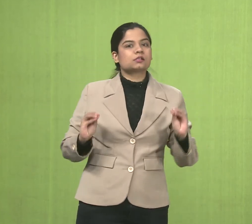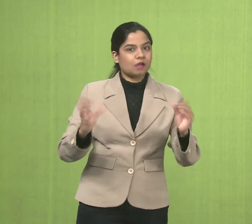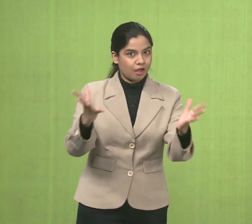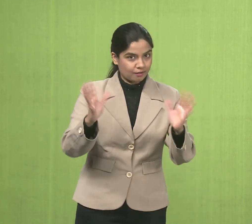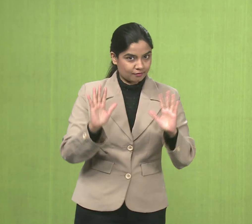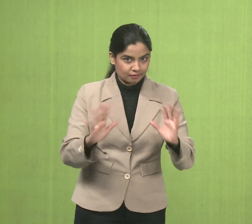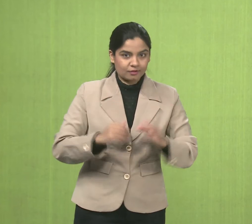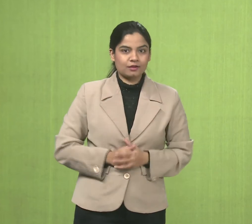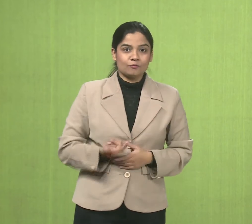become broader and rounder,